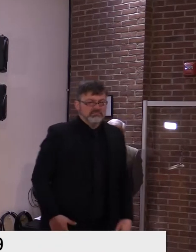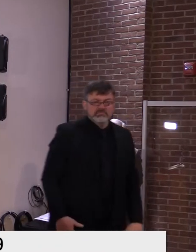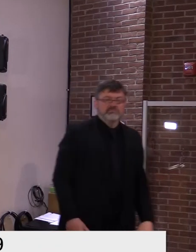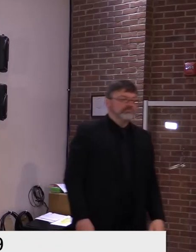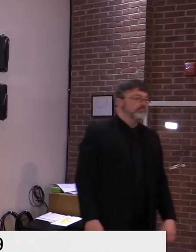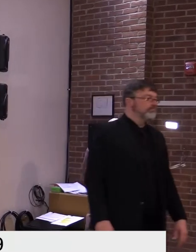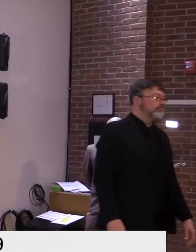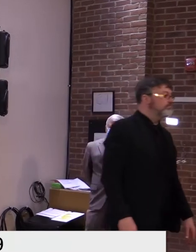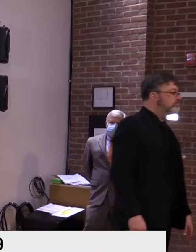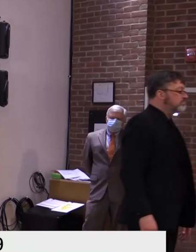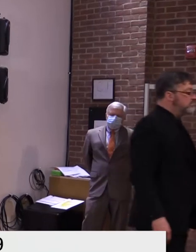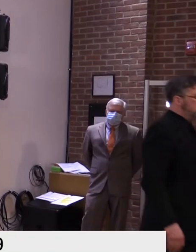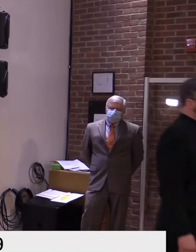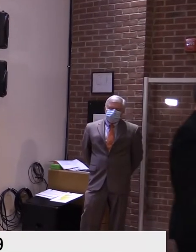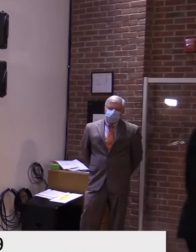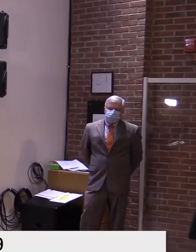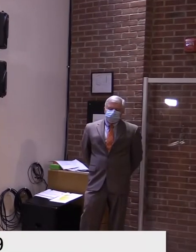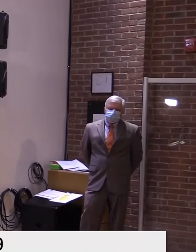Aaron V.T. Digger.